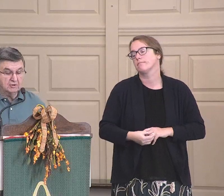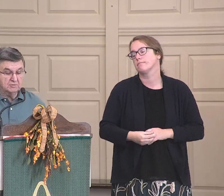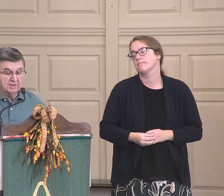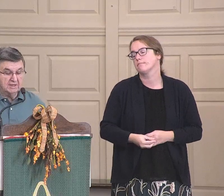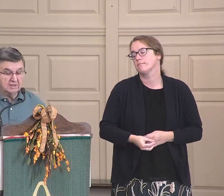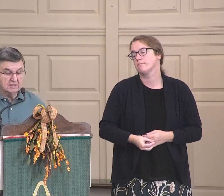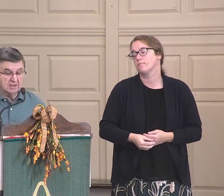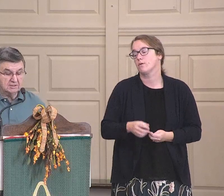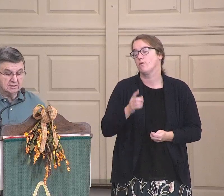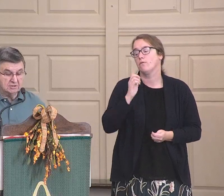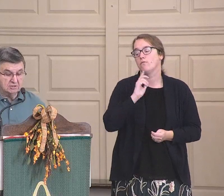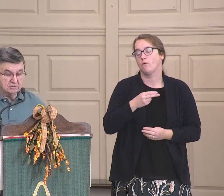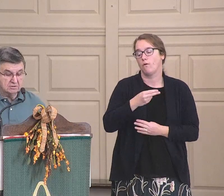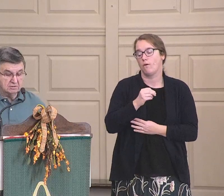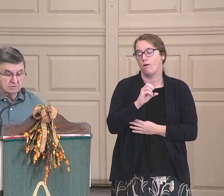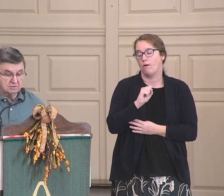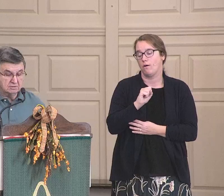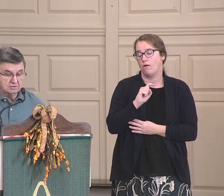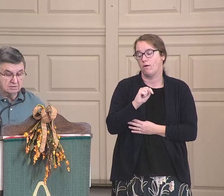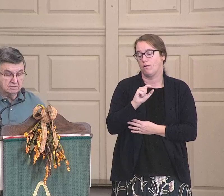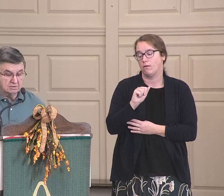For those being held hostage,